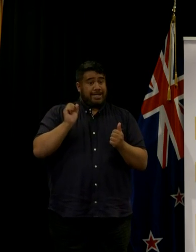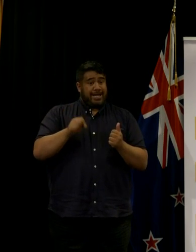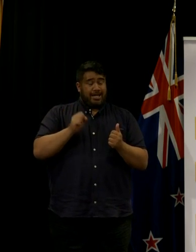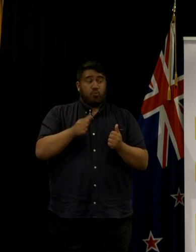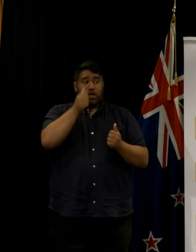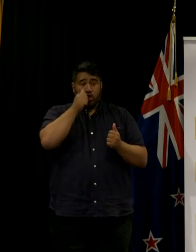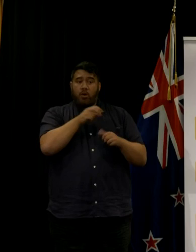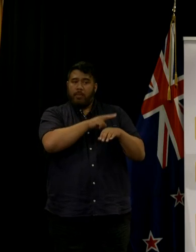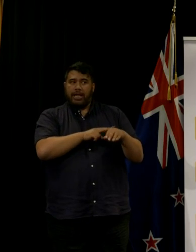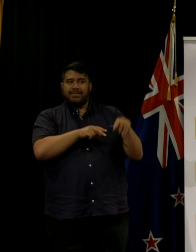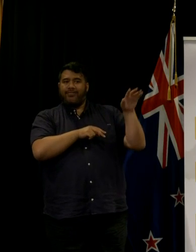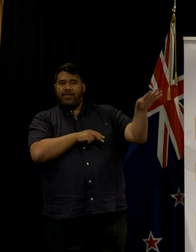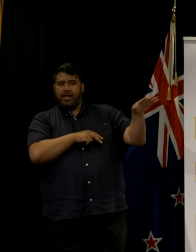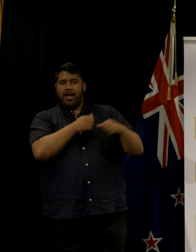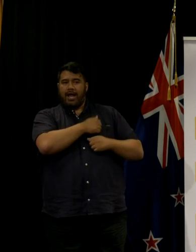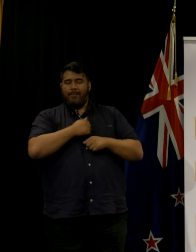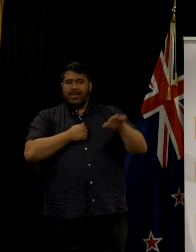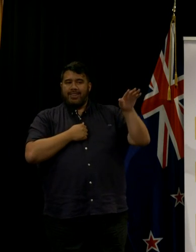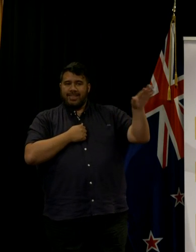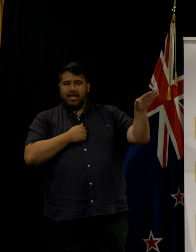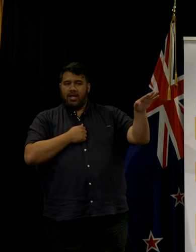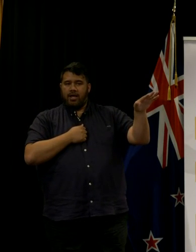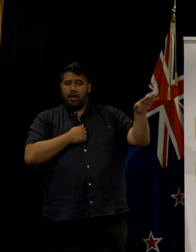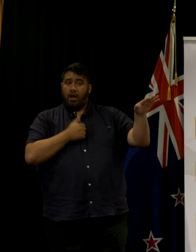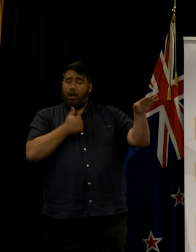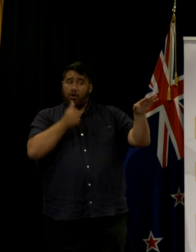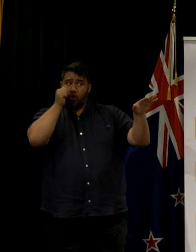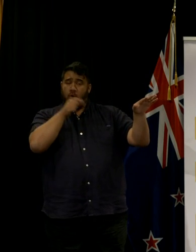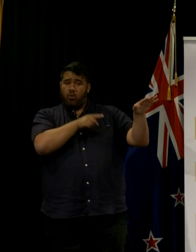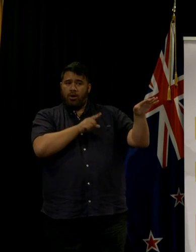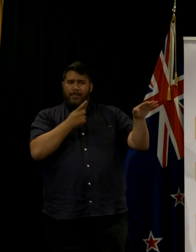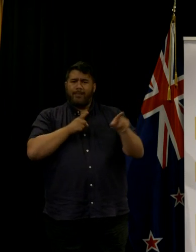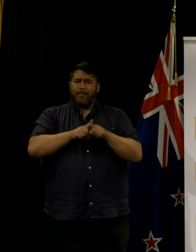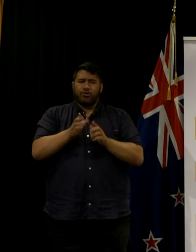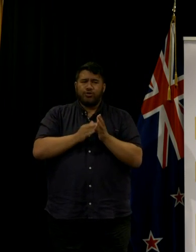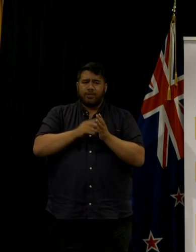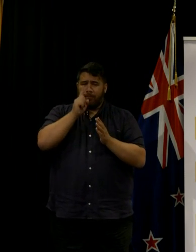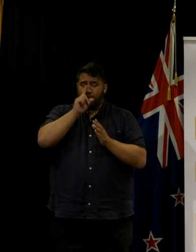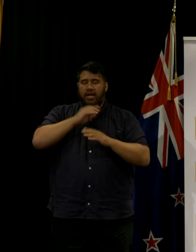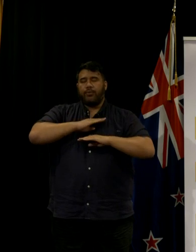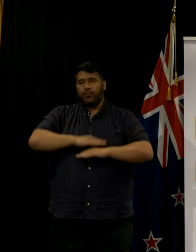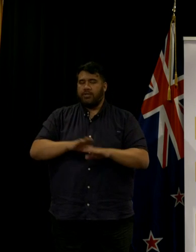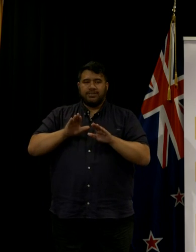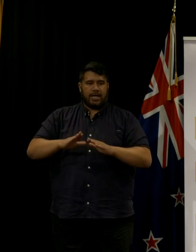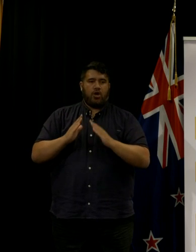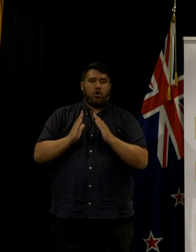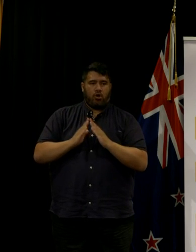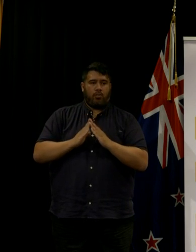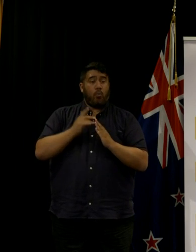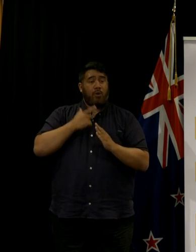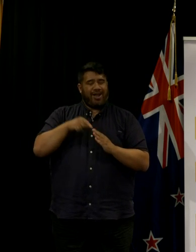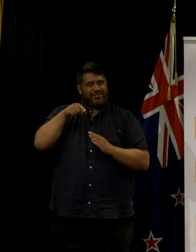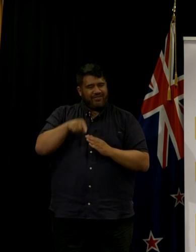there if we need them, but for most New Zealanders, they're going to stay at home because that's the safest place to be. And if I can make the point that